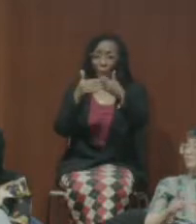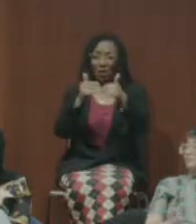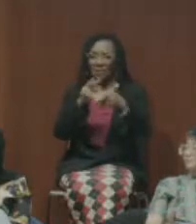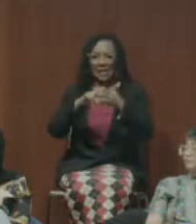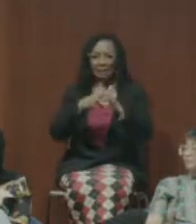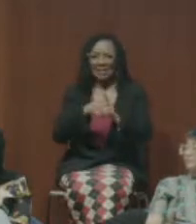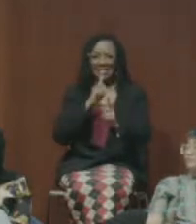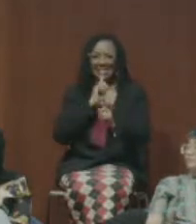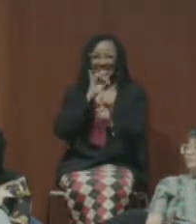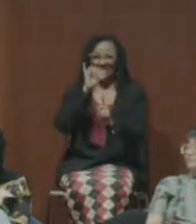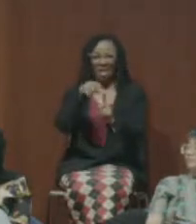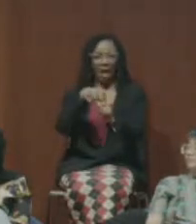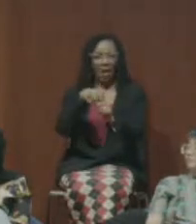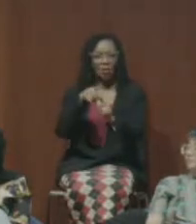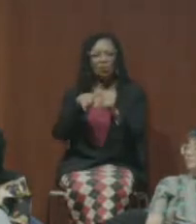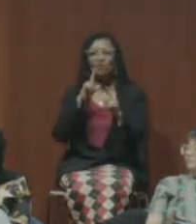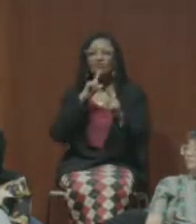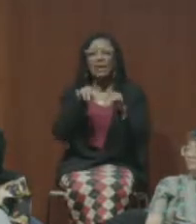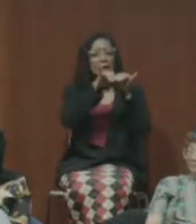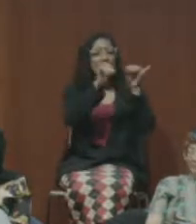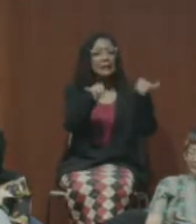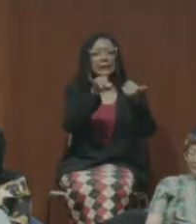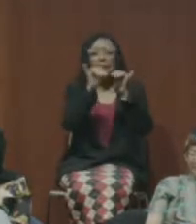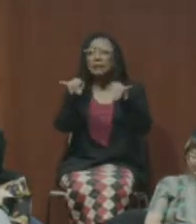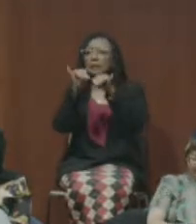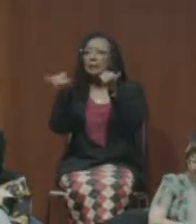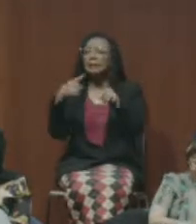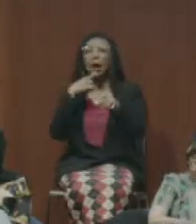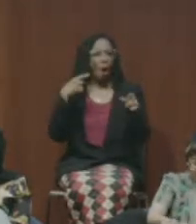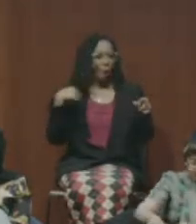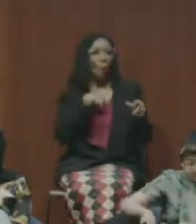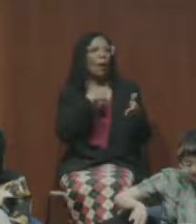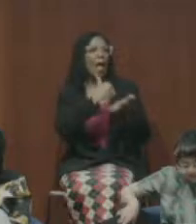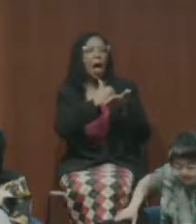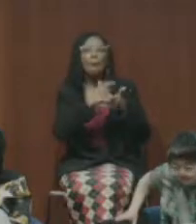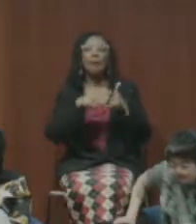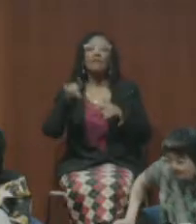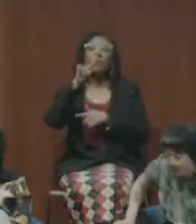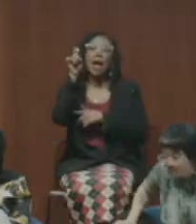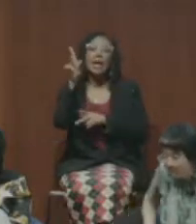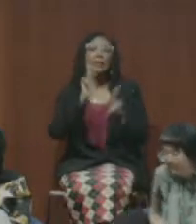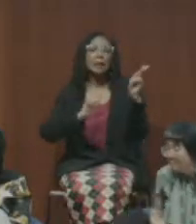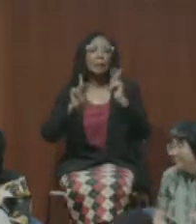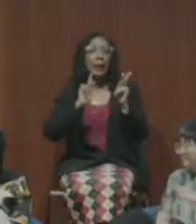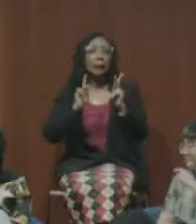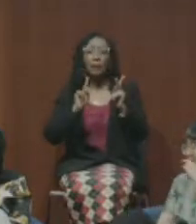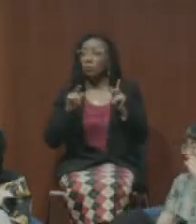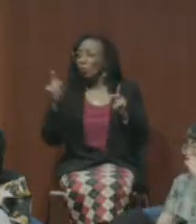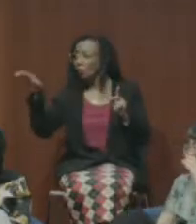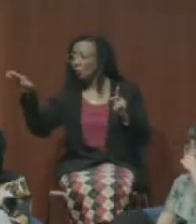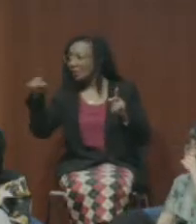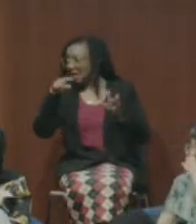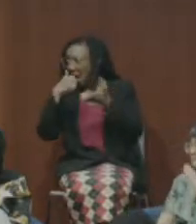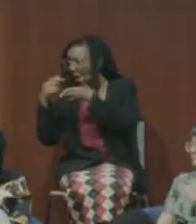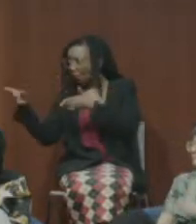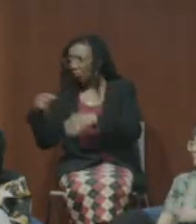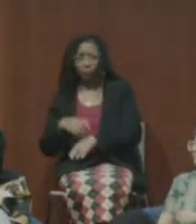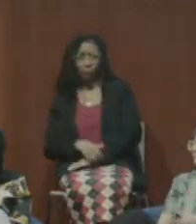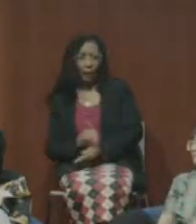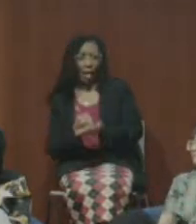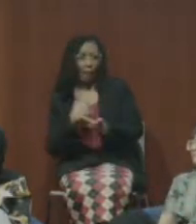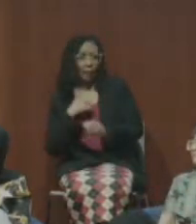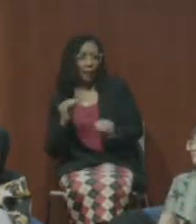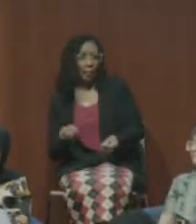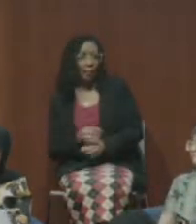right? So all these systems claim to help, but if you ask the people who were helped by them, they would say that they were not